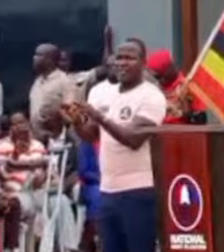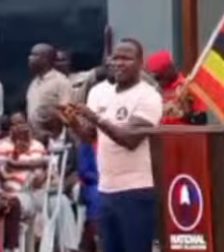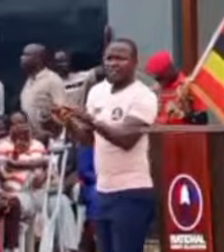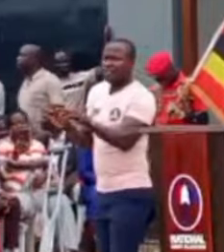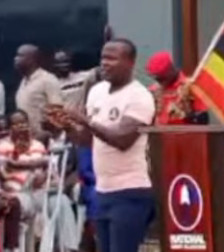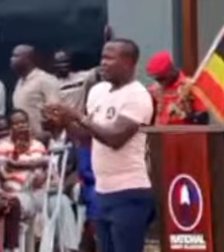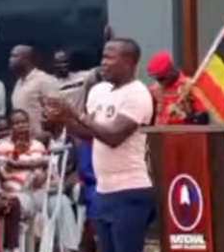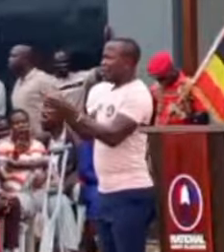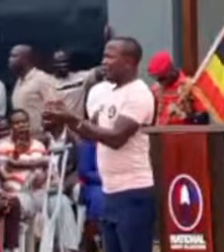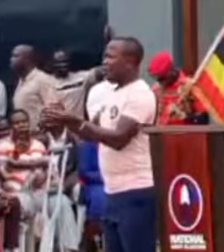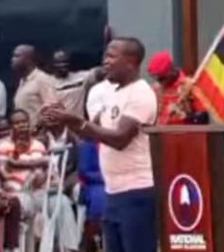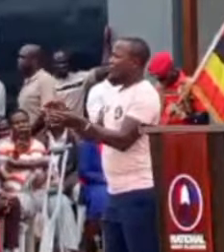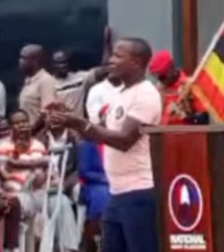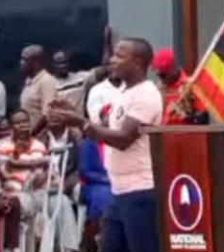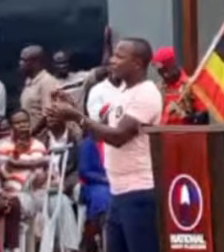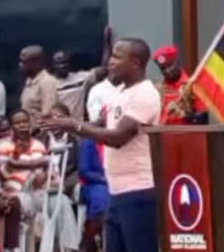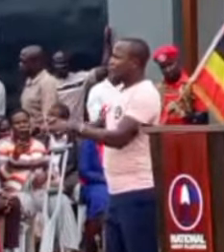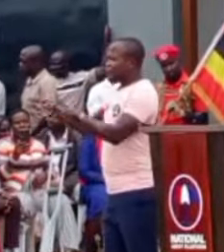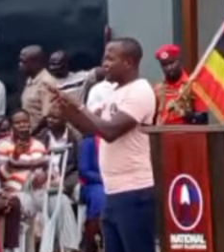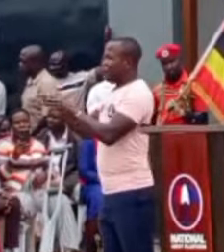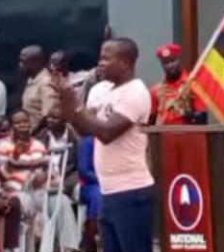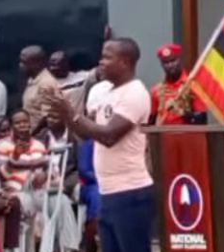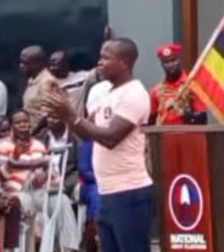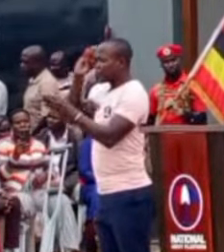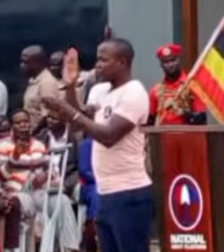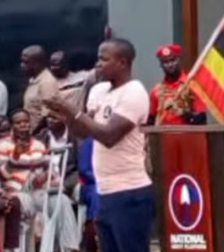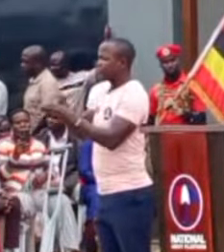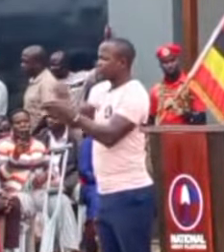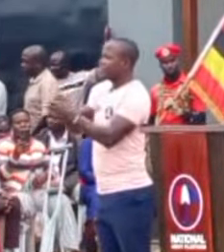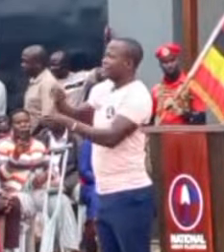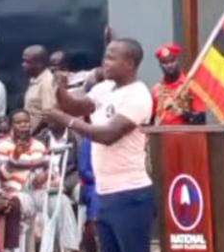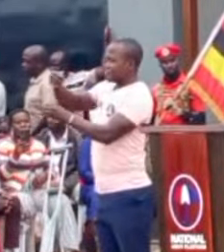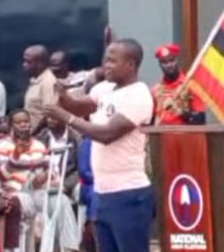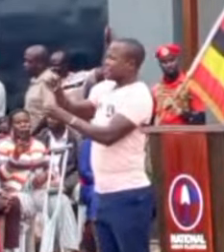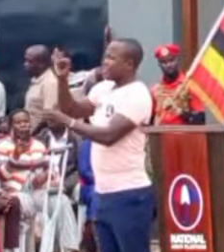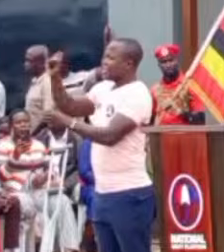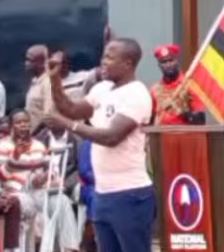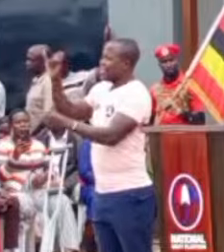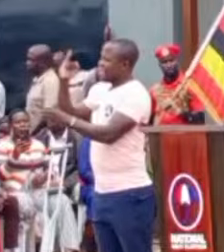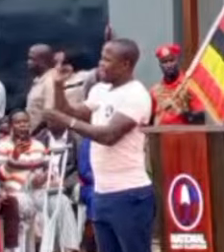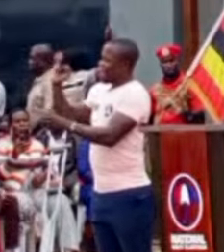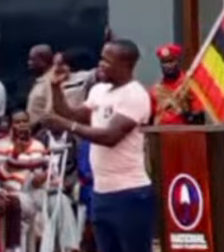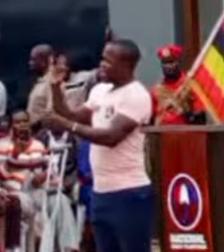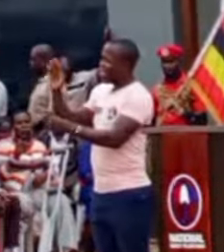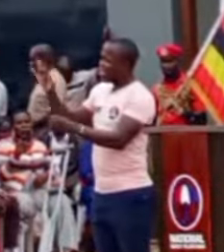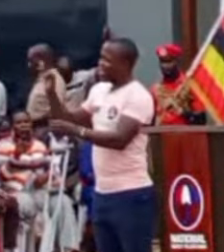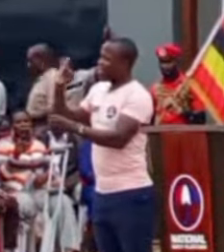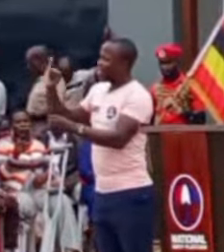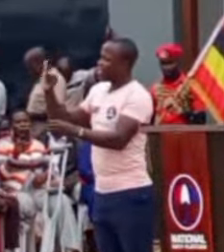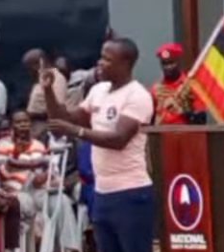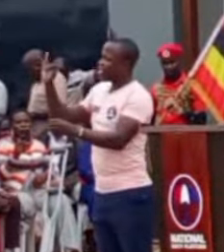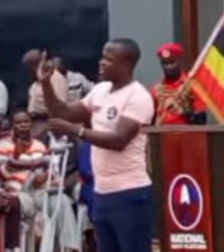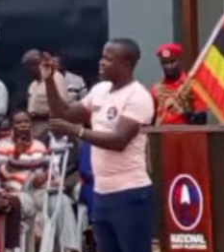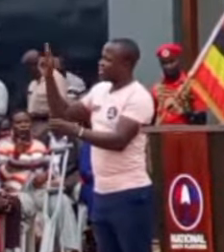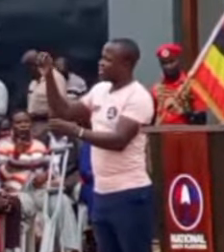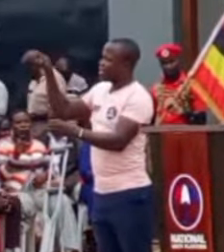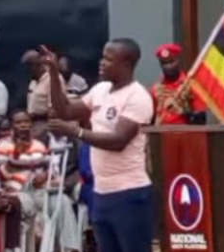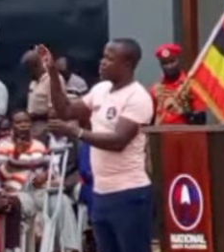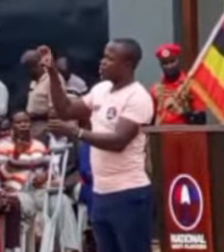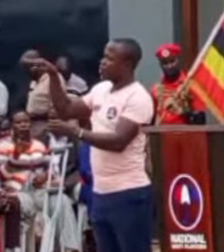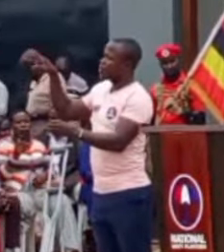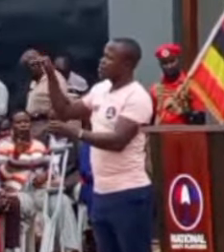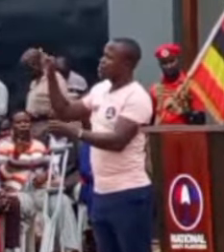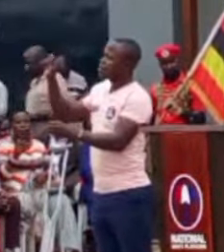mulimu leeta eya I eyestanding up for inclusiveness oba okubeera na buli muntu yenna yenna